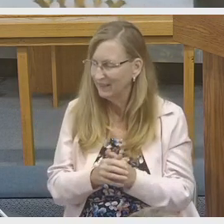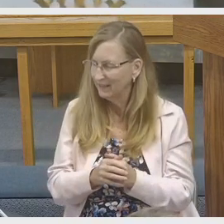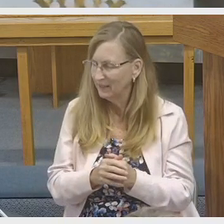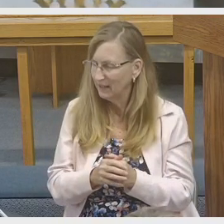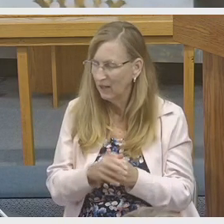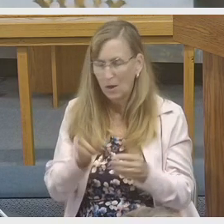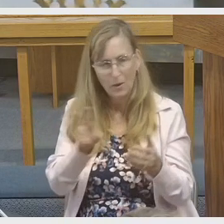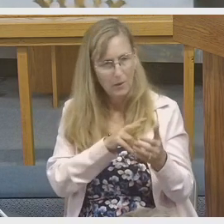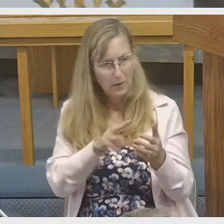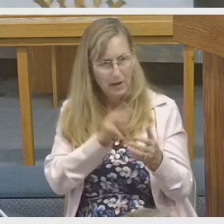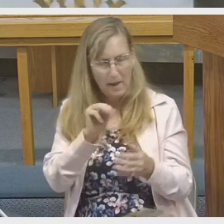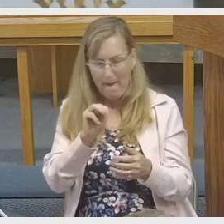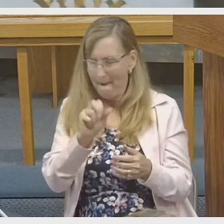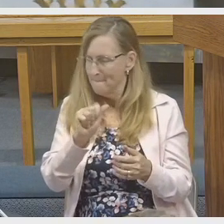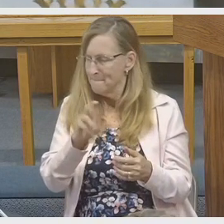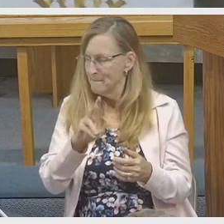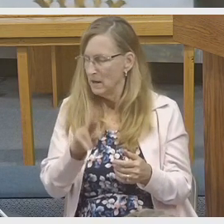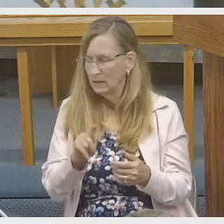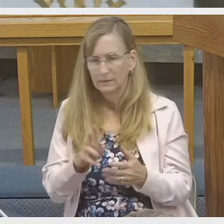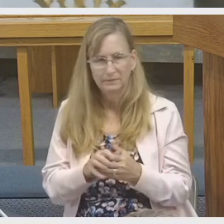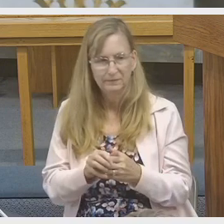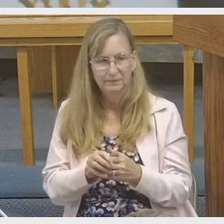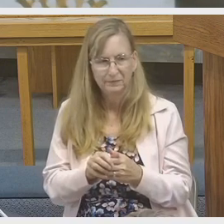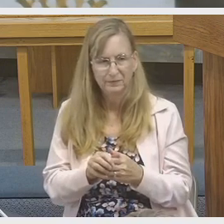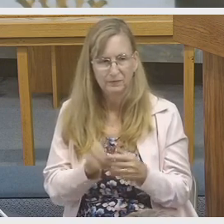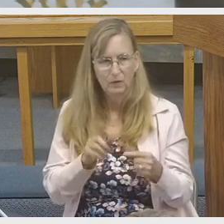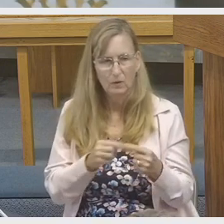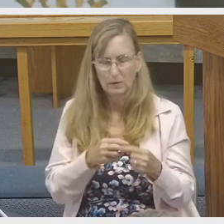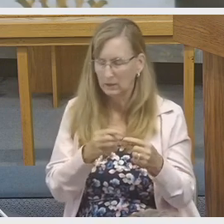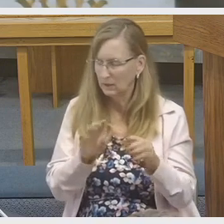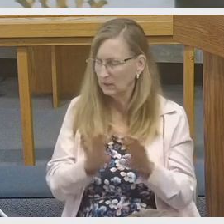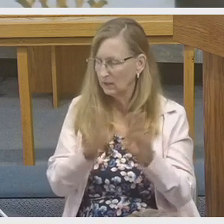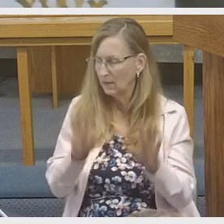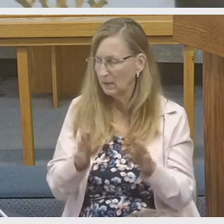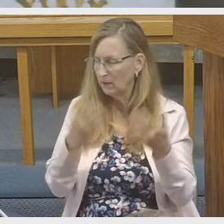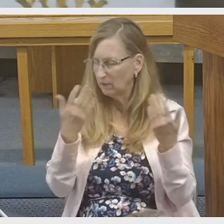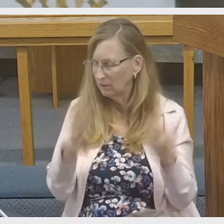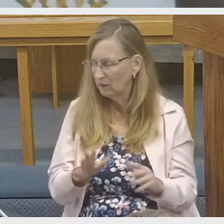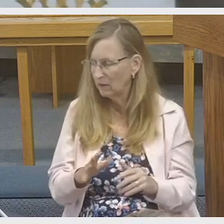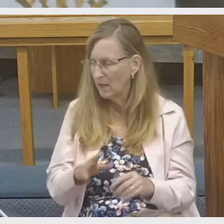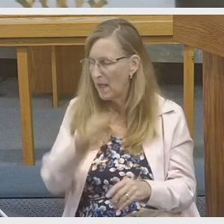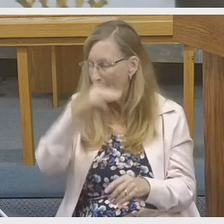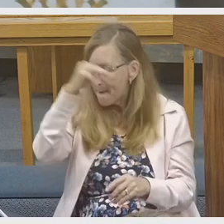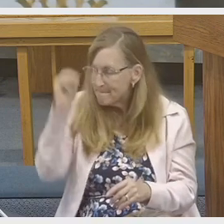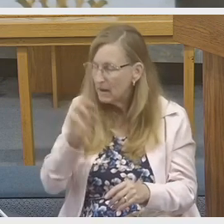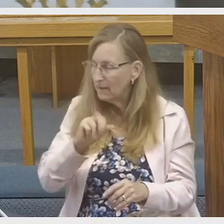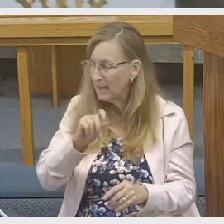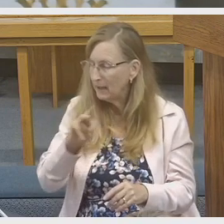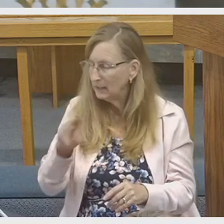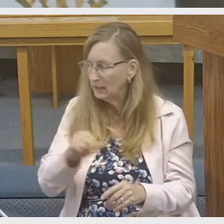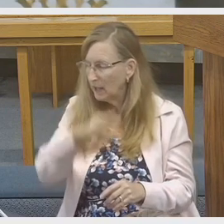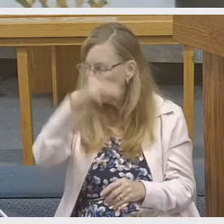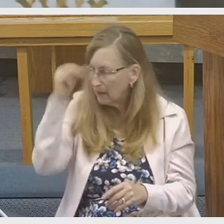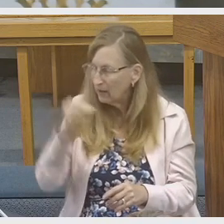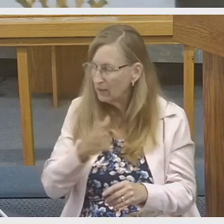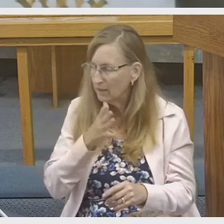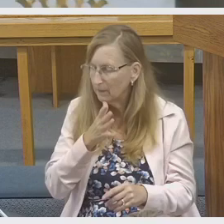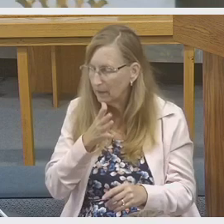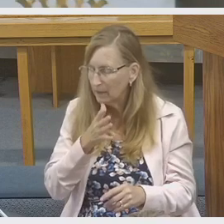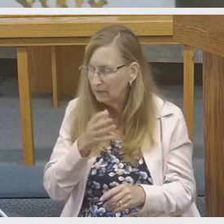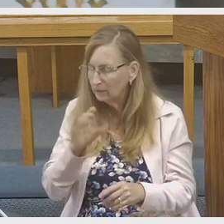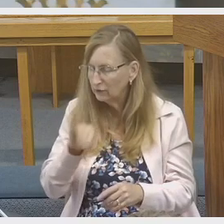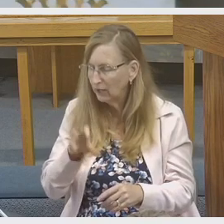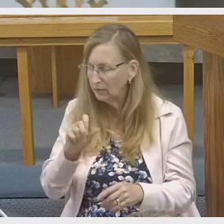We read Mark. When the Sabbath was over, Mary Magdalene, Mary the mother of James and Salome,